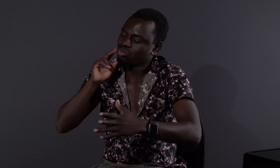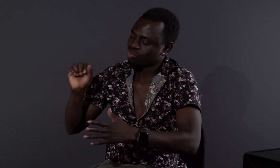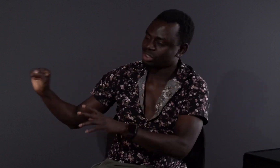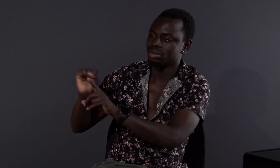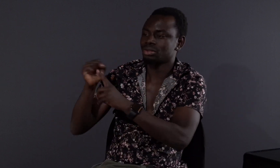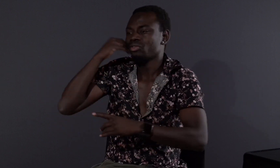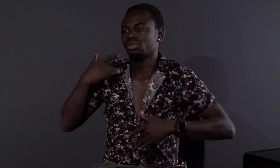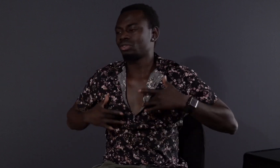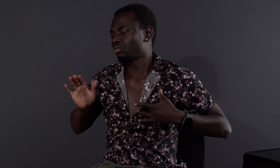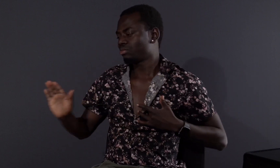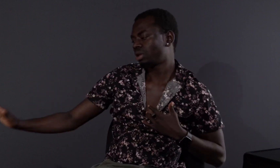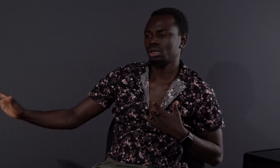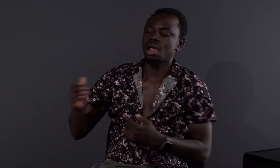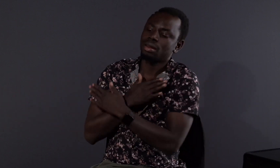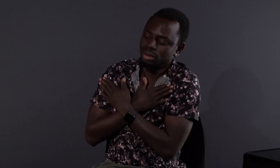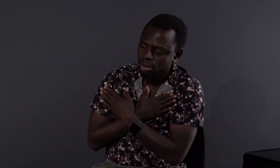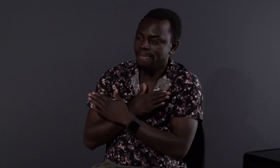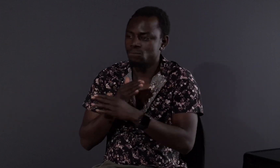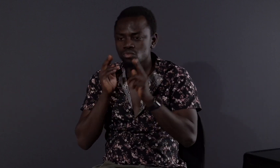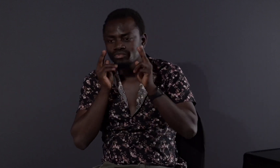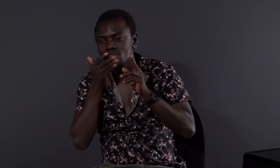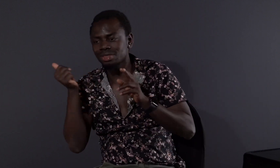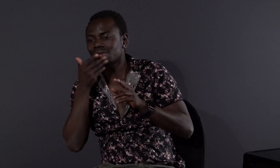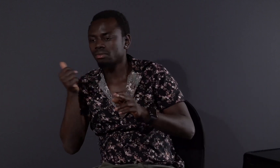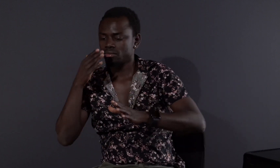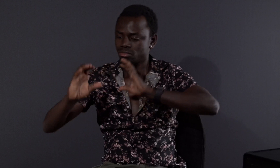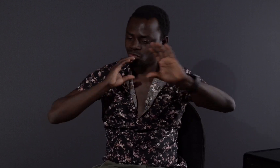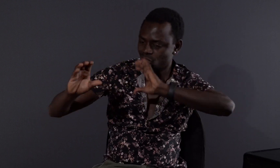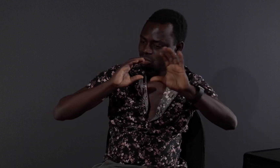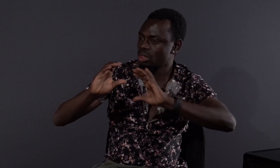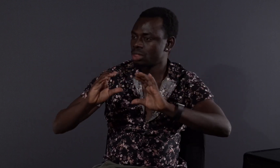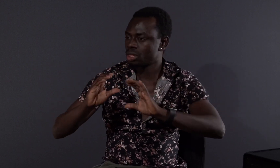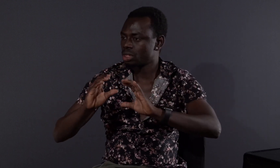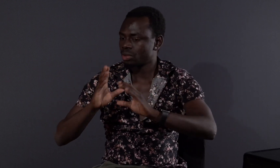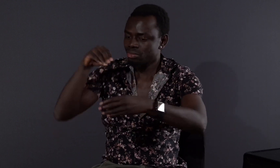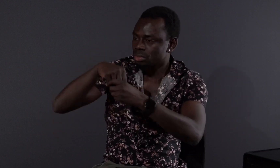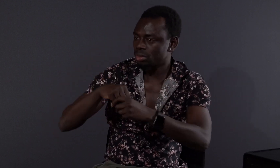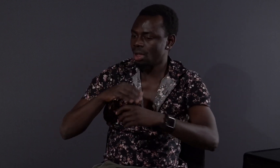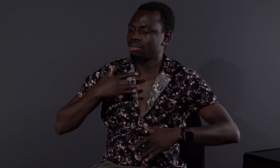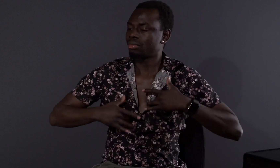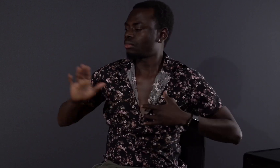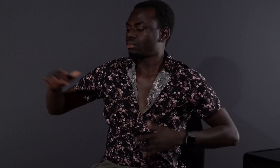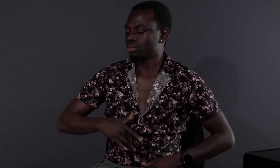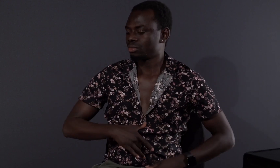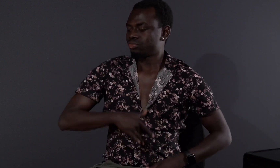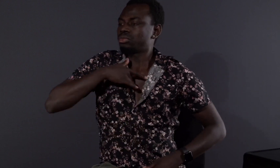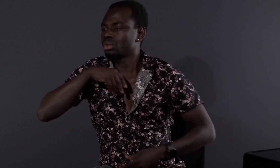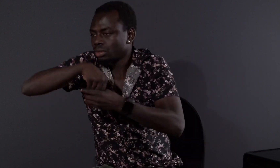With an interpreter, I have access. I can communicate, and I can be included. But without one, I